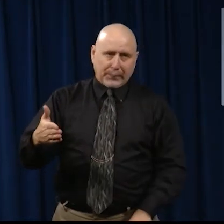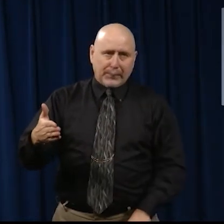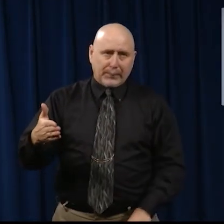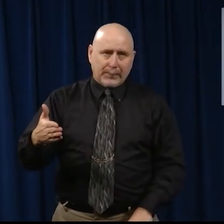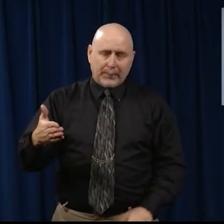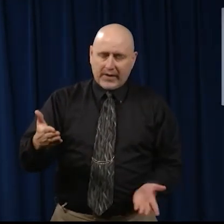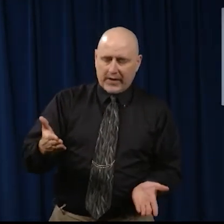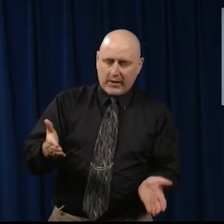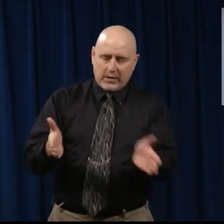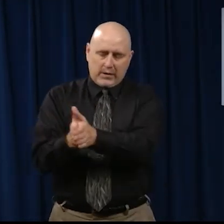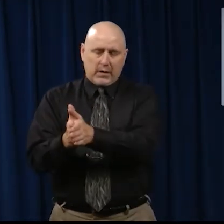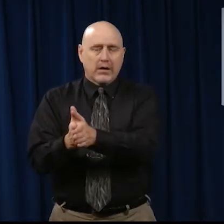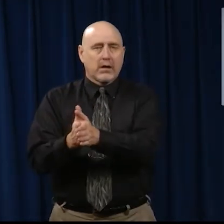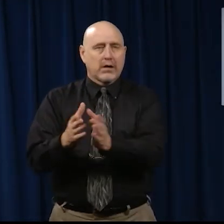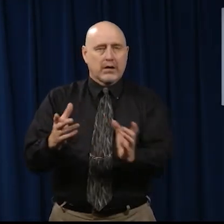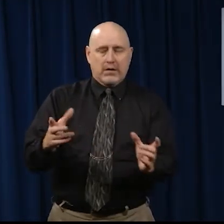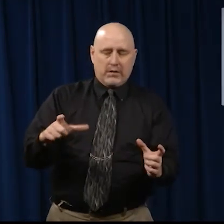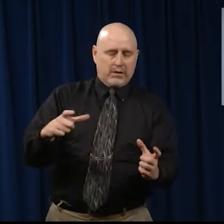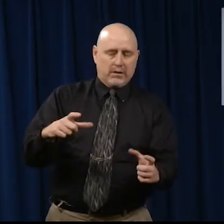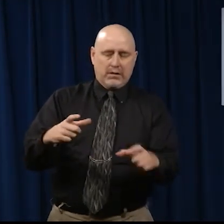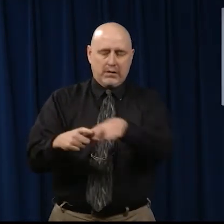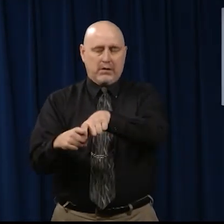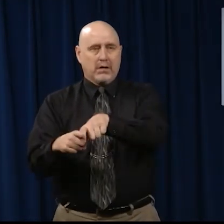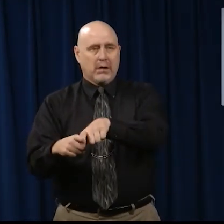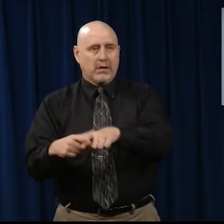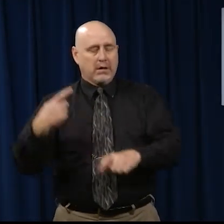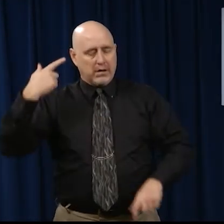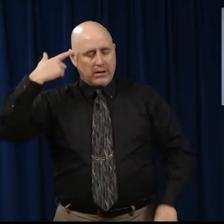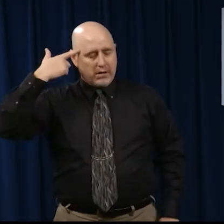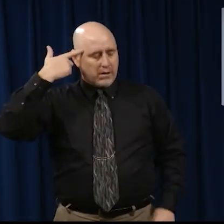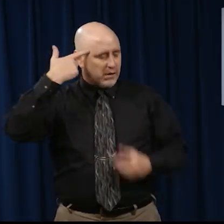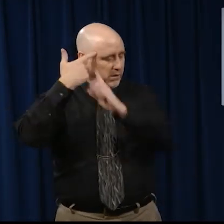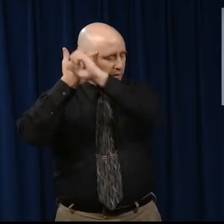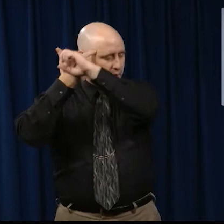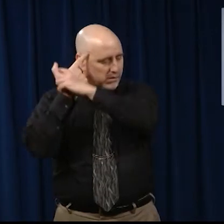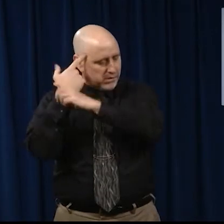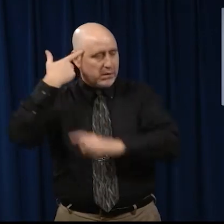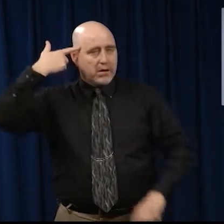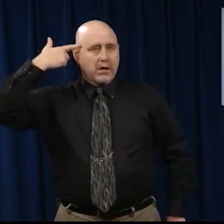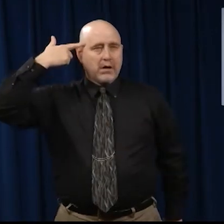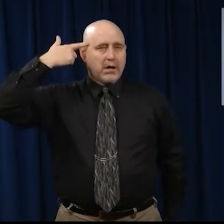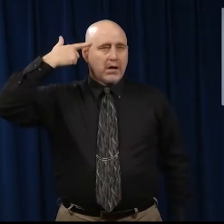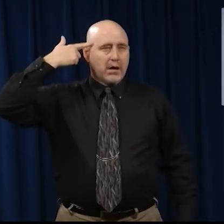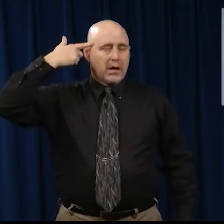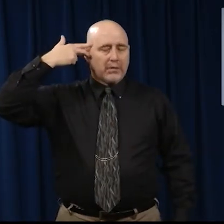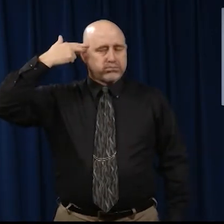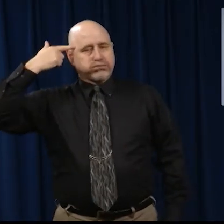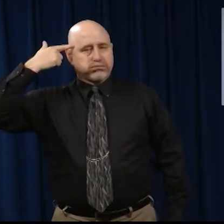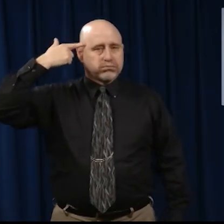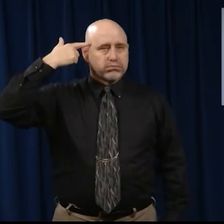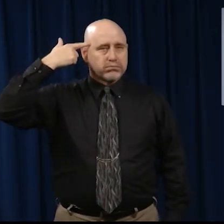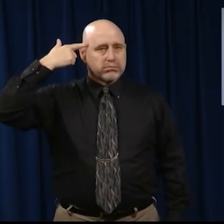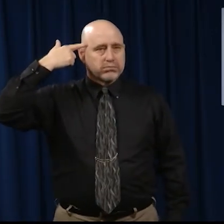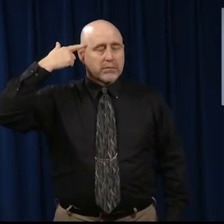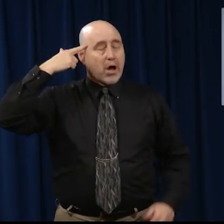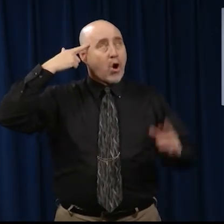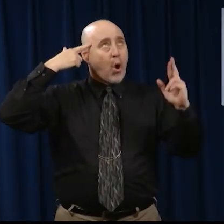it around and they don't look, flips the cylinder into the gun, pulls the trigger back and points it at their head. And then they pull the trigger